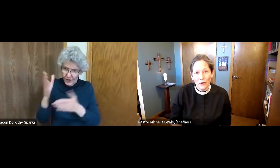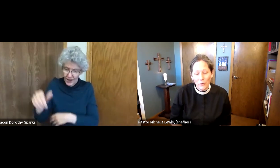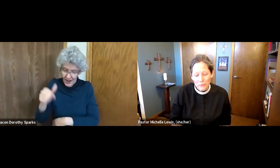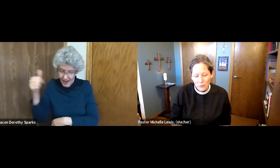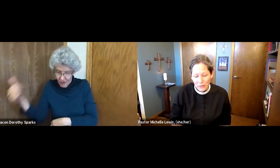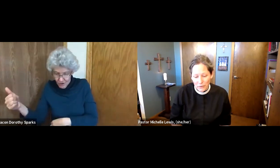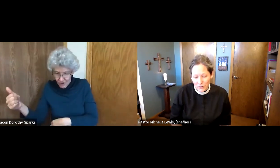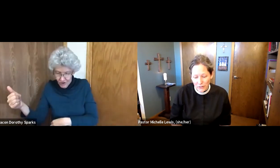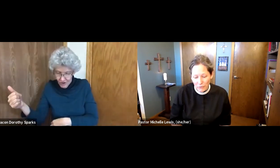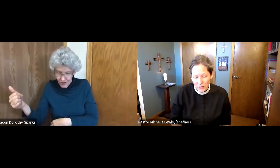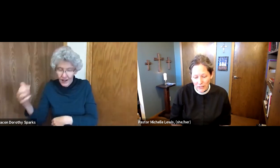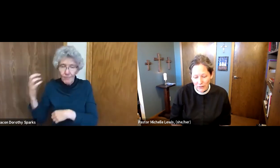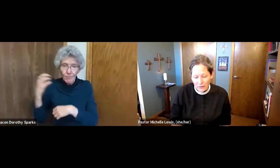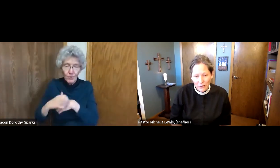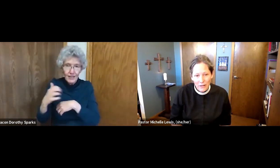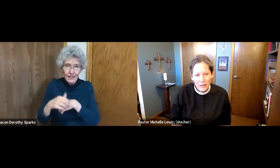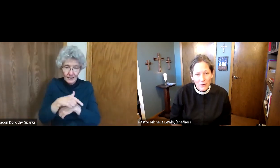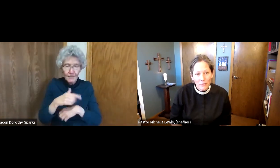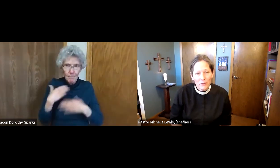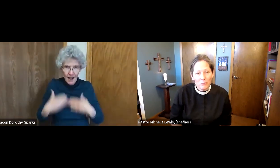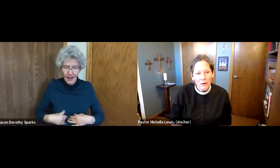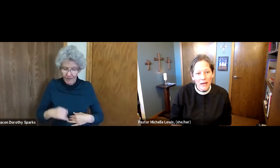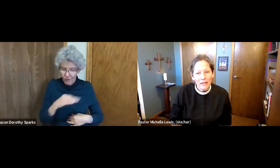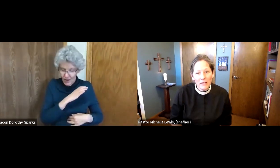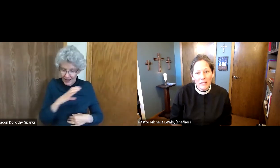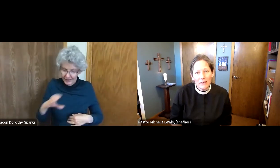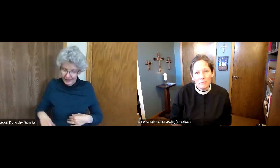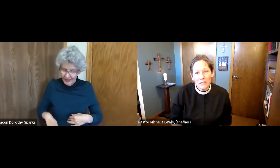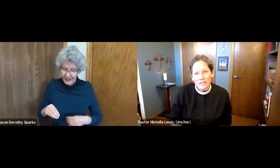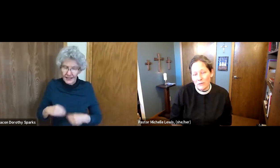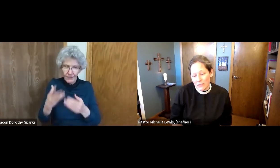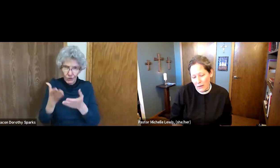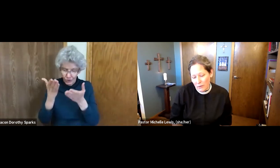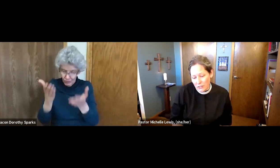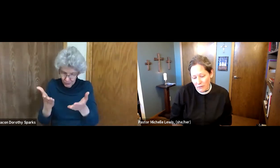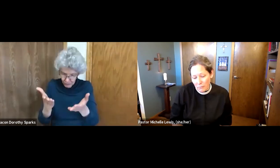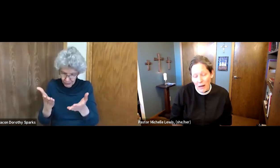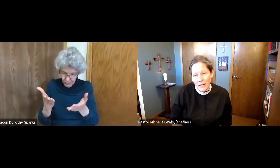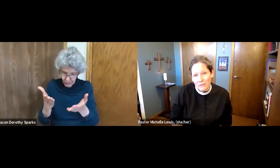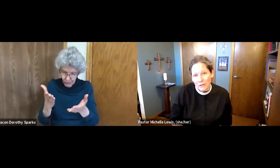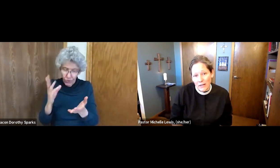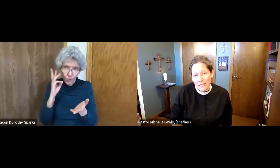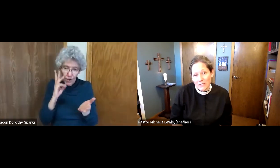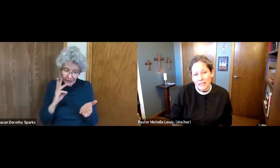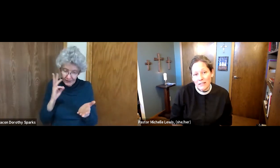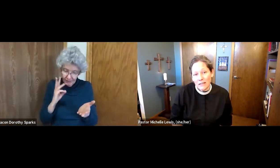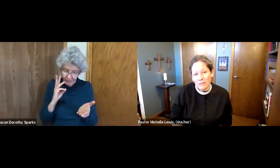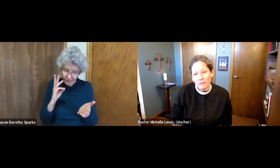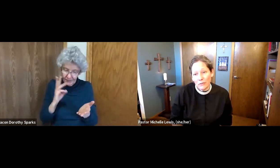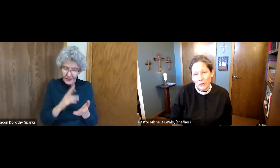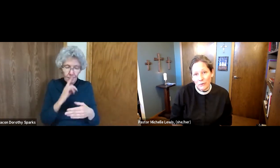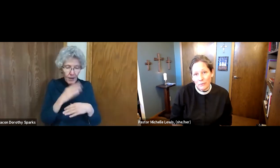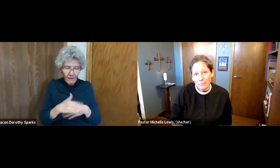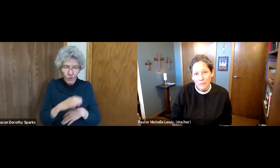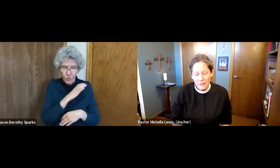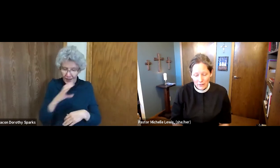In your homes, when you serve one another with the bread, please use language of body of Christ given